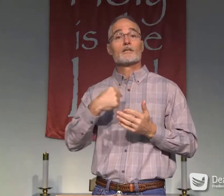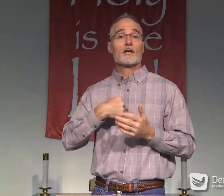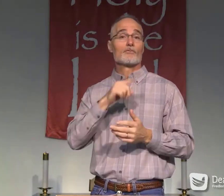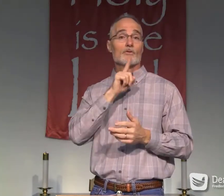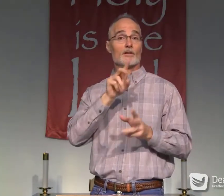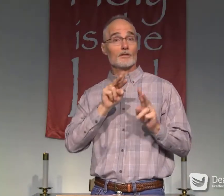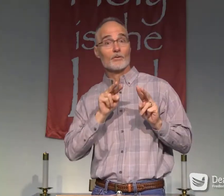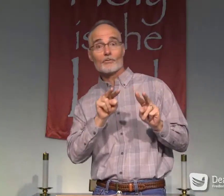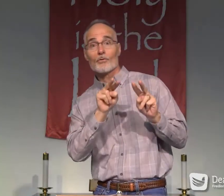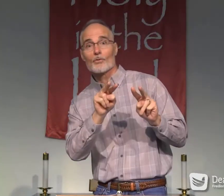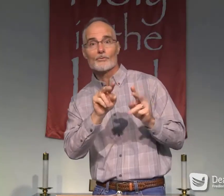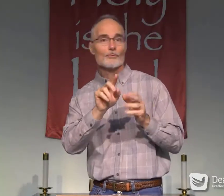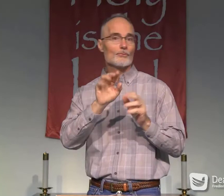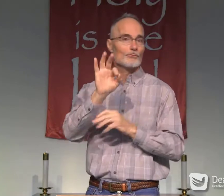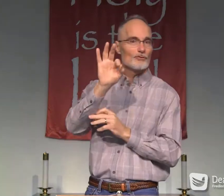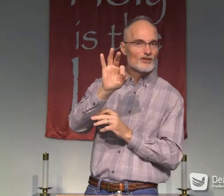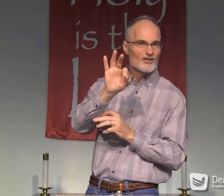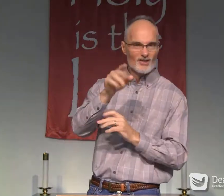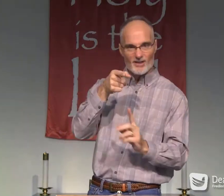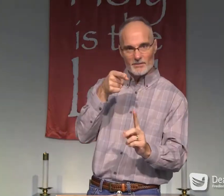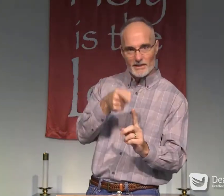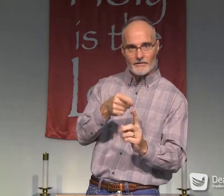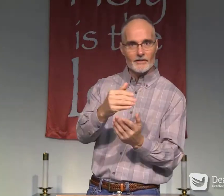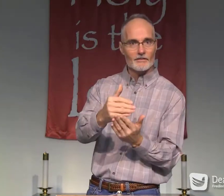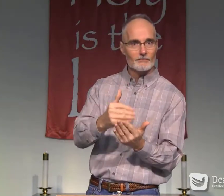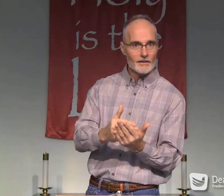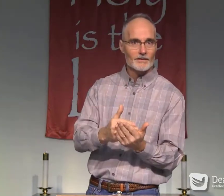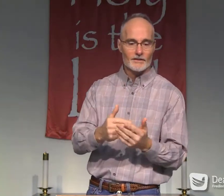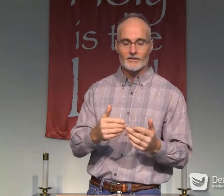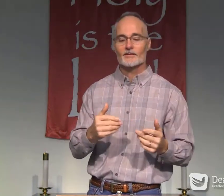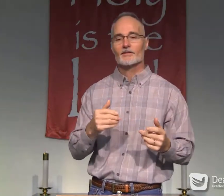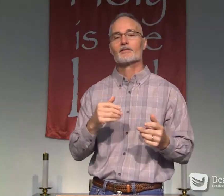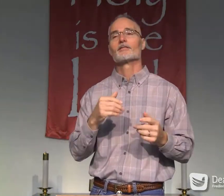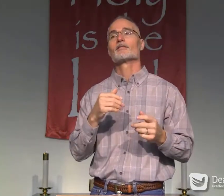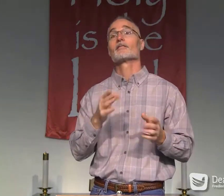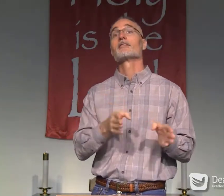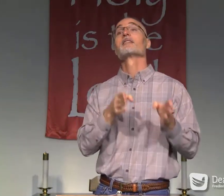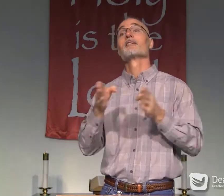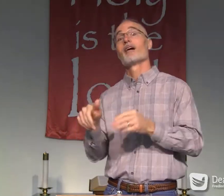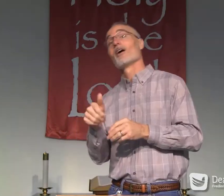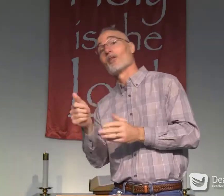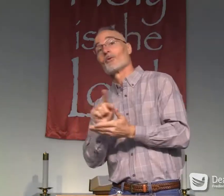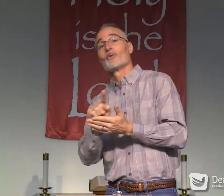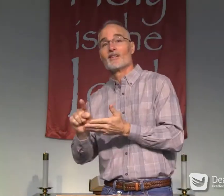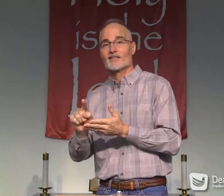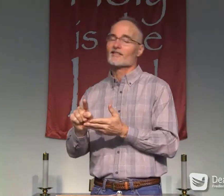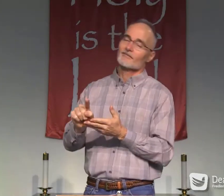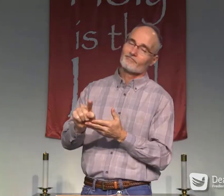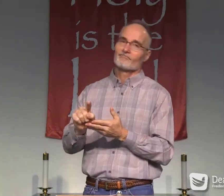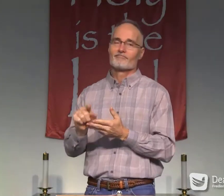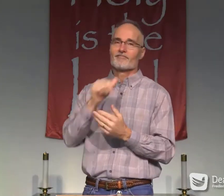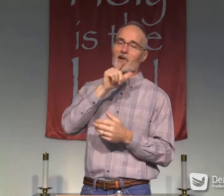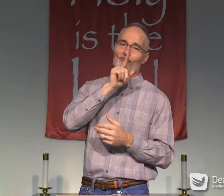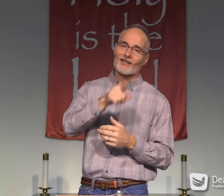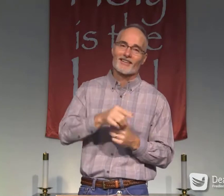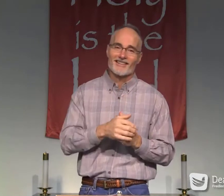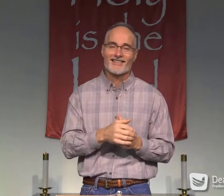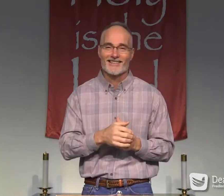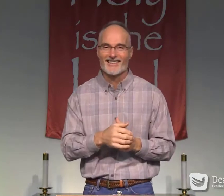I have to admit, certain weeks I look forward to preaching certain lessons, and then there are other weeks